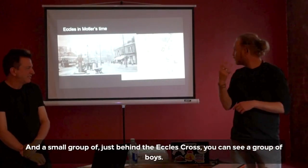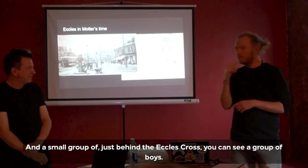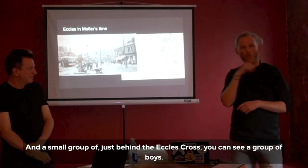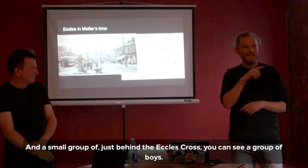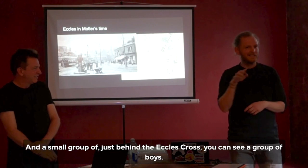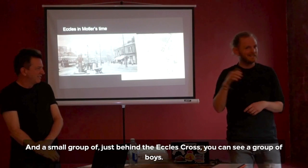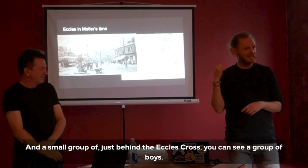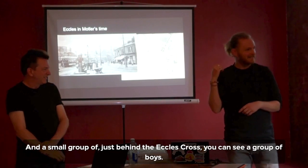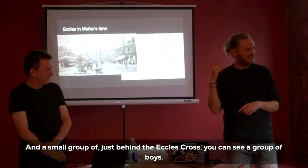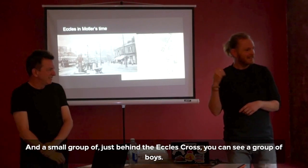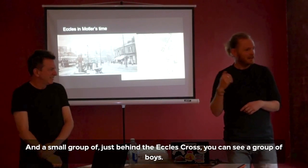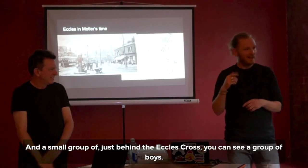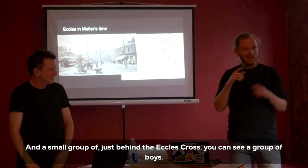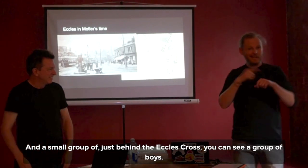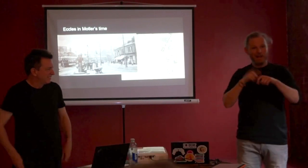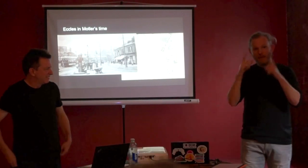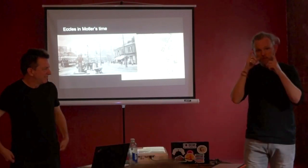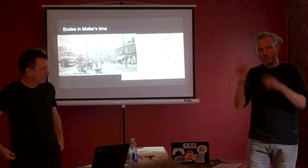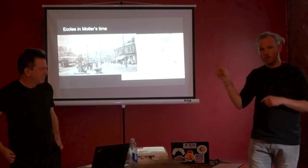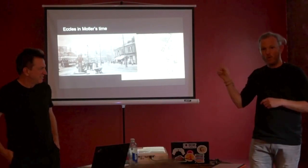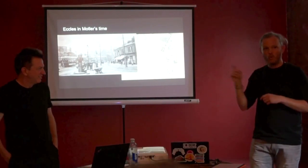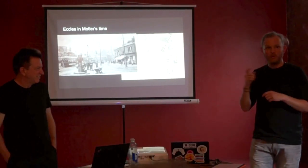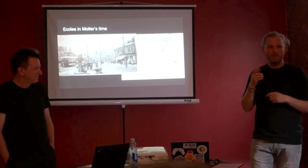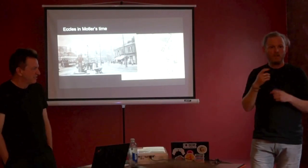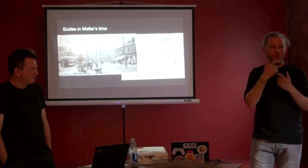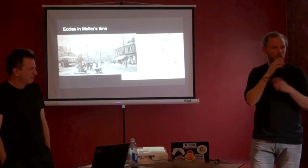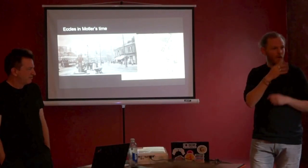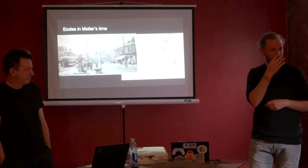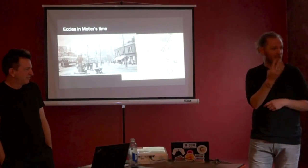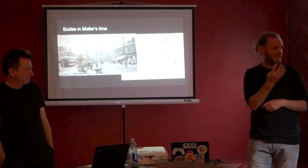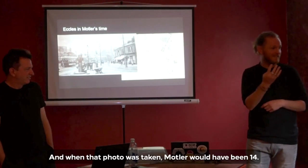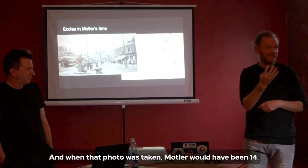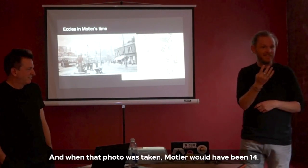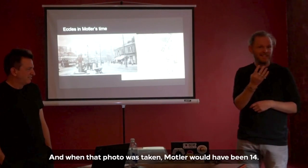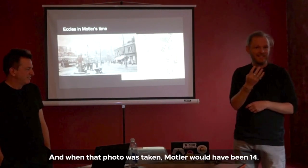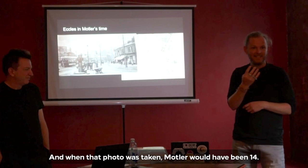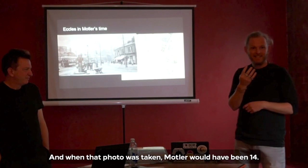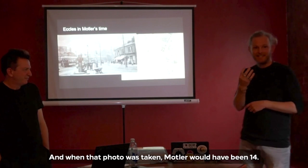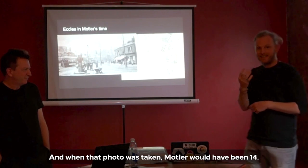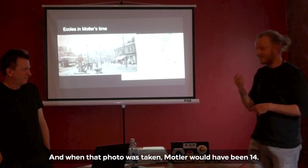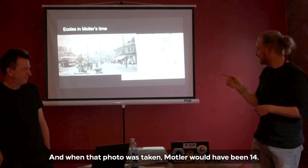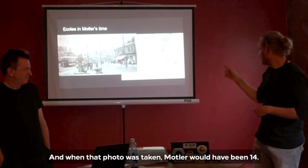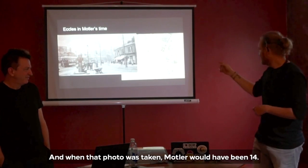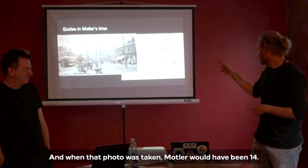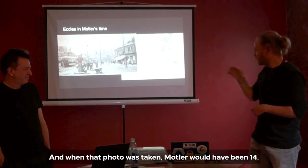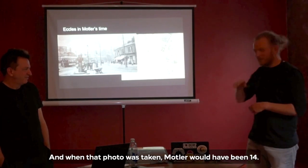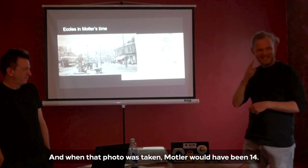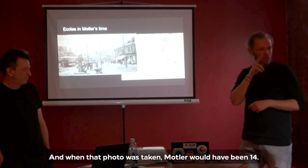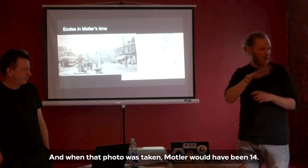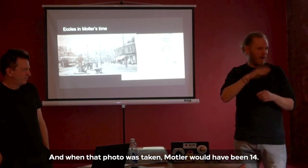just behind the Eccles Cross, you can see a group of boys. And when that photo was taken, Motler would have been